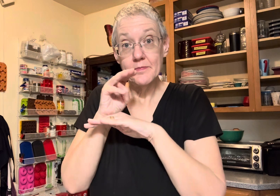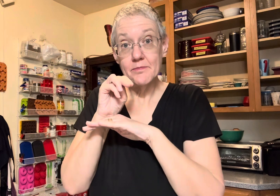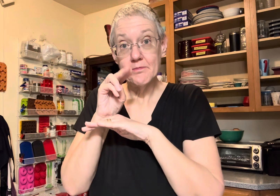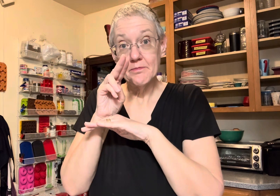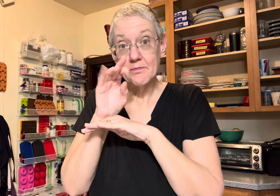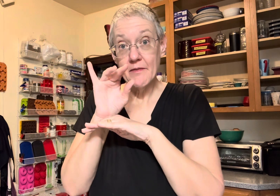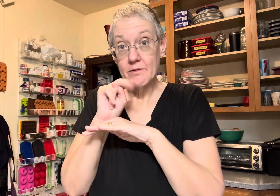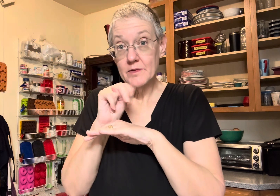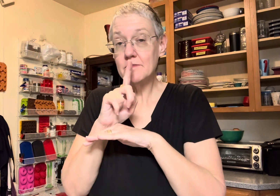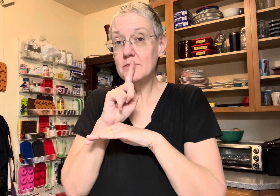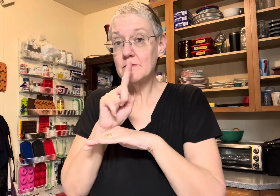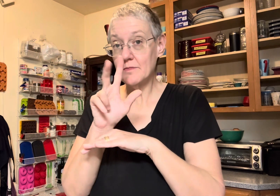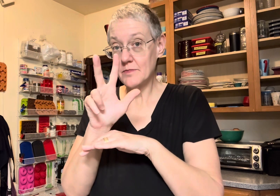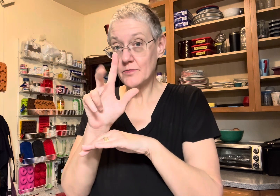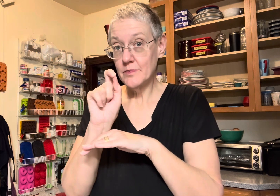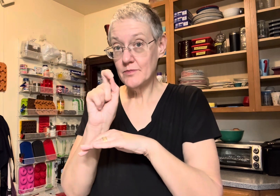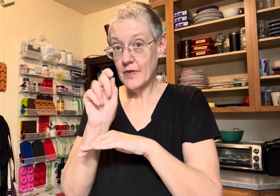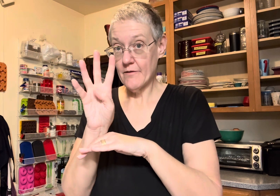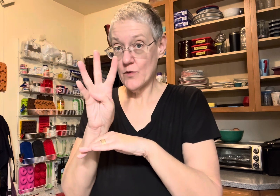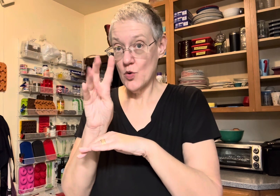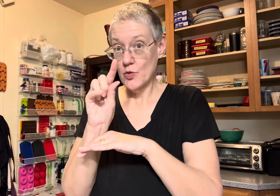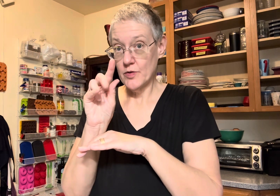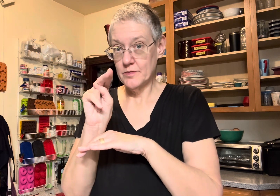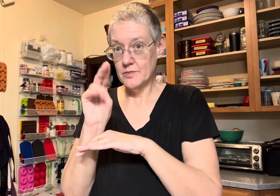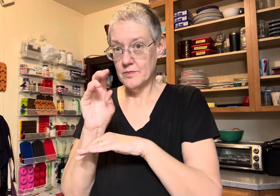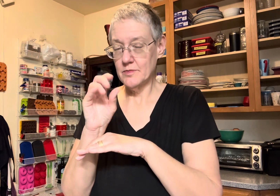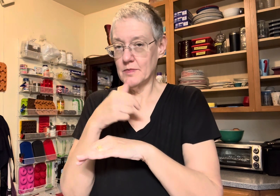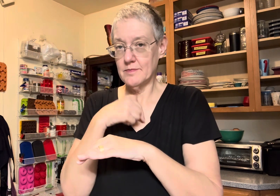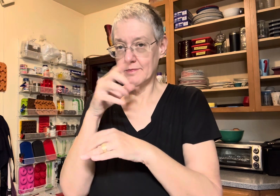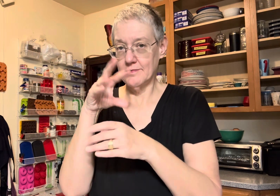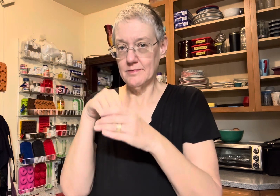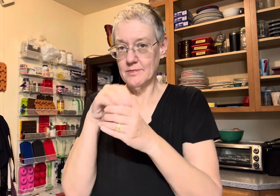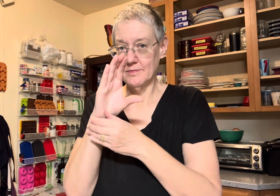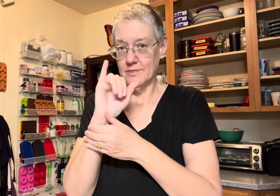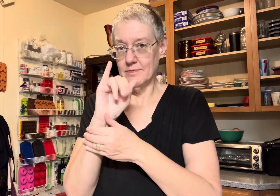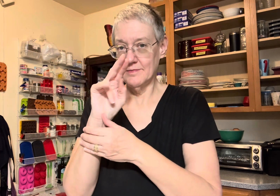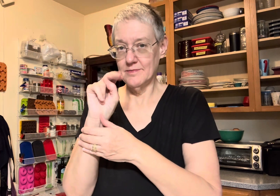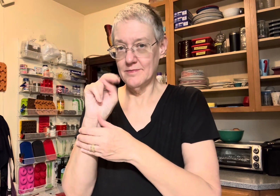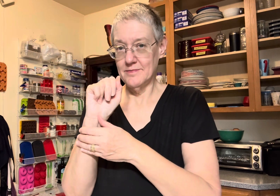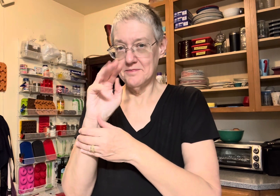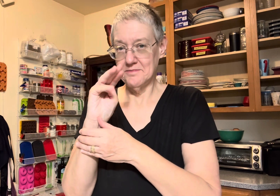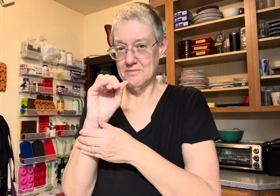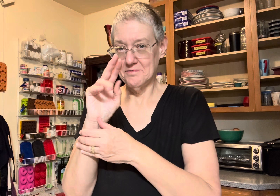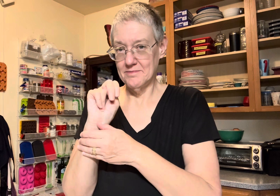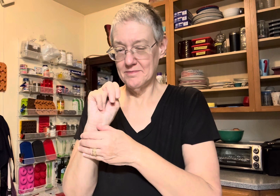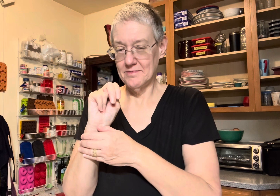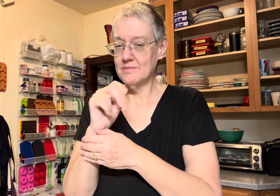My English muffin is 3.4 grams of net carb because that batch doesn't include cinnamon.